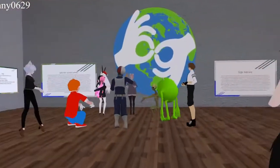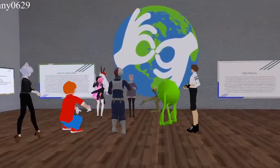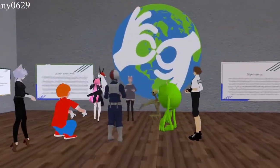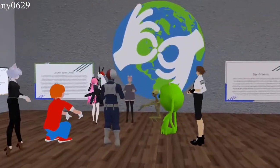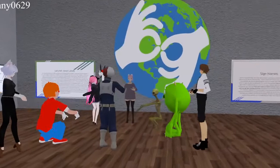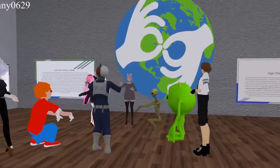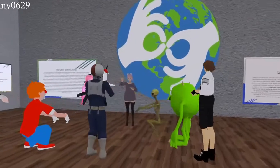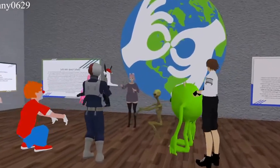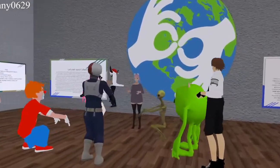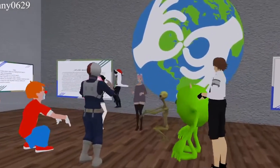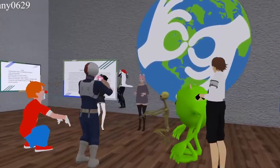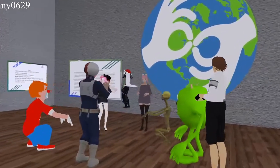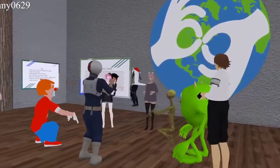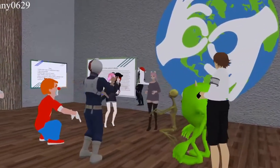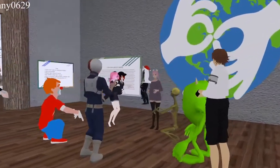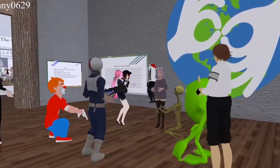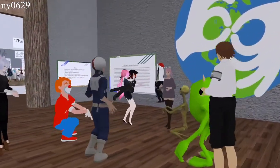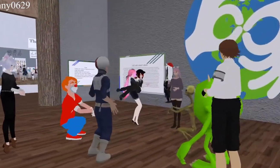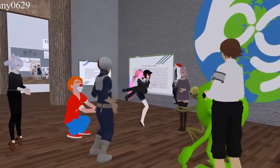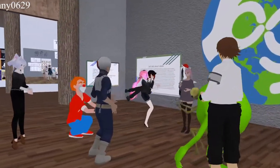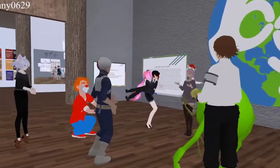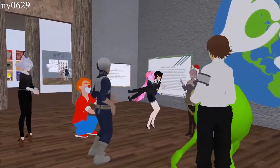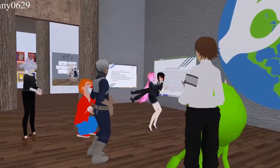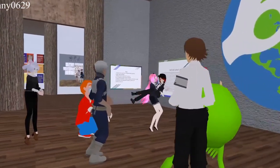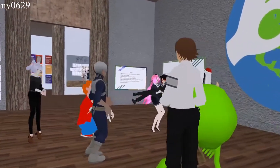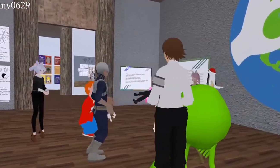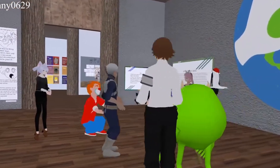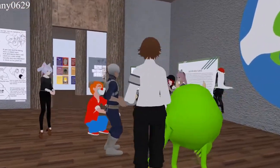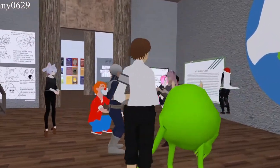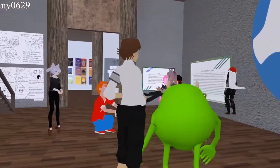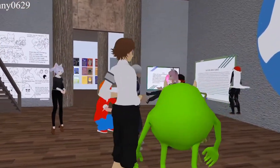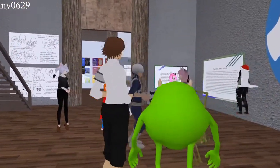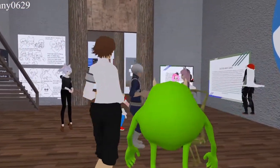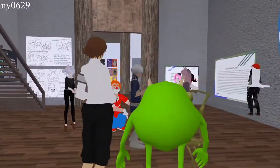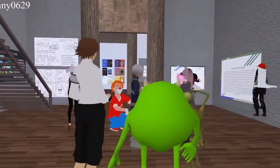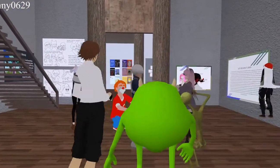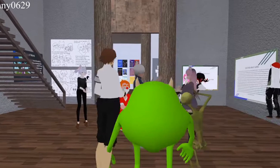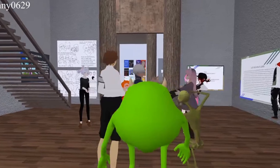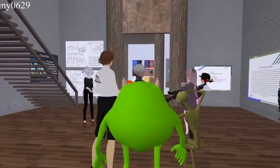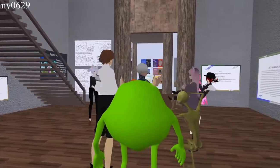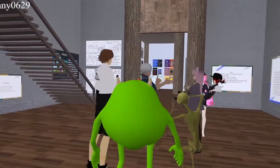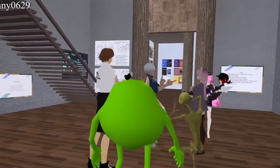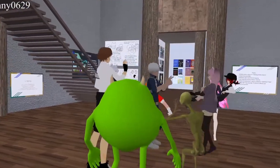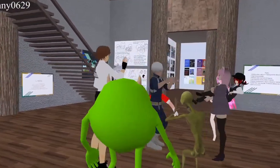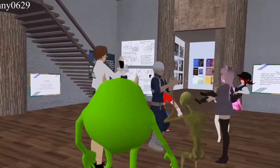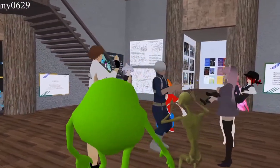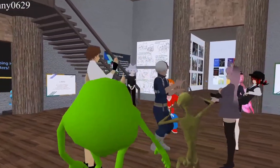Yeah, that's quite the deal. There you go. Genius. Oh, nice. I have a question. use